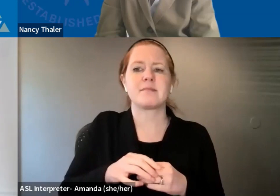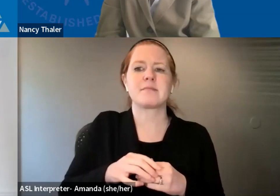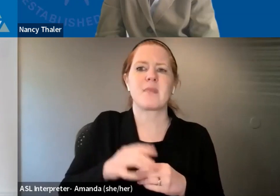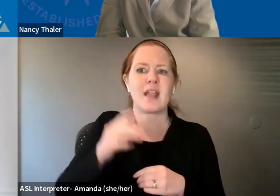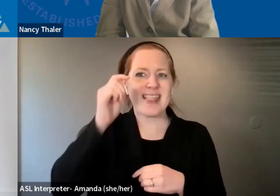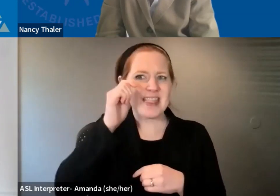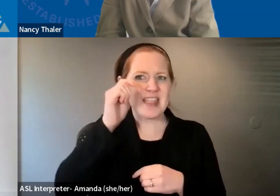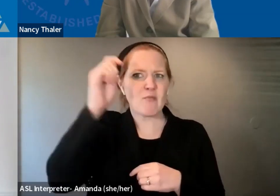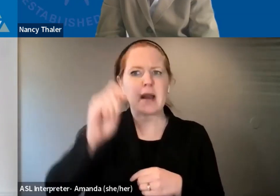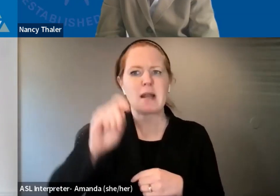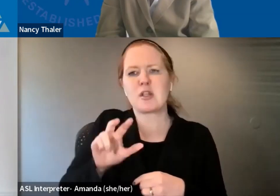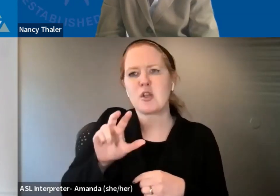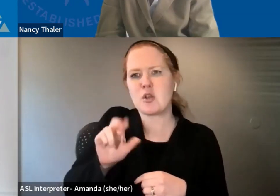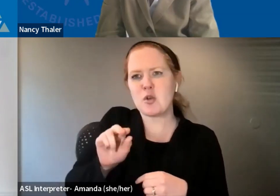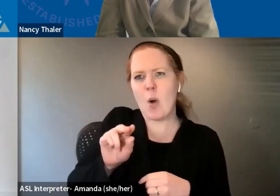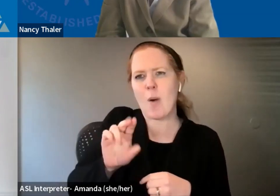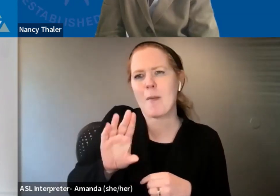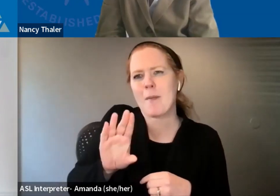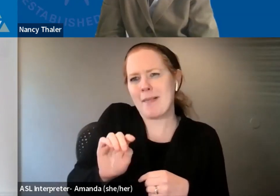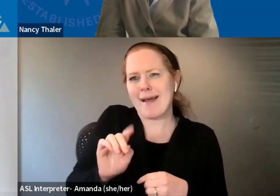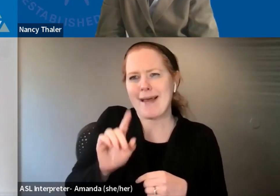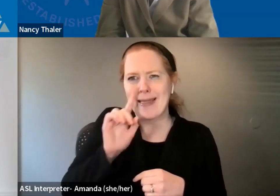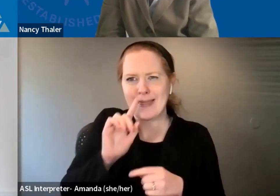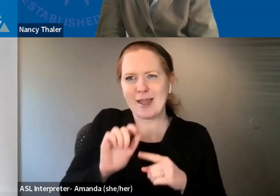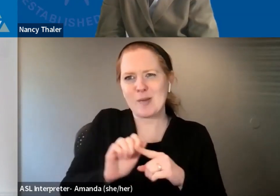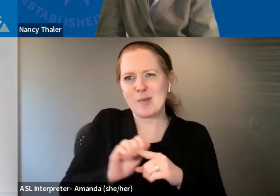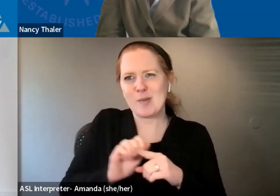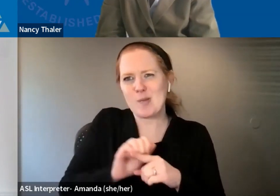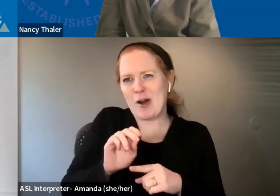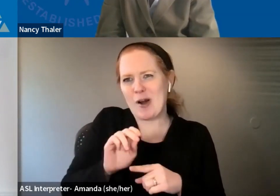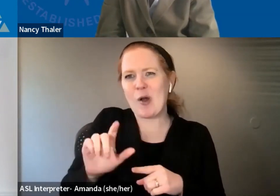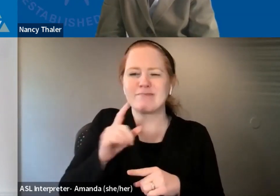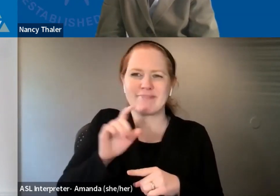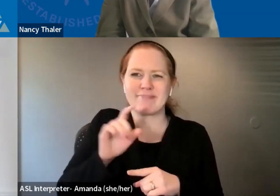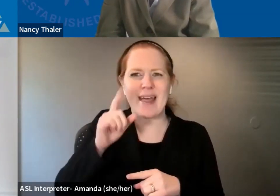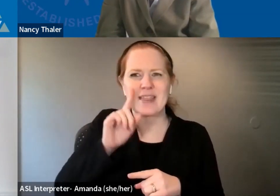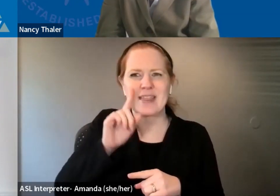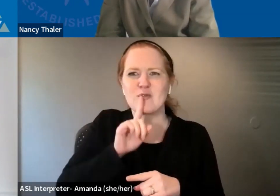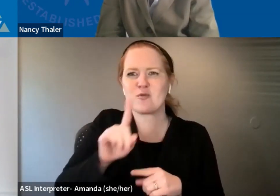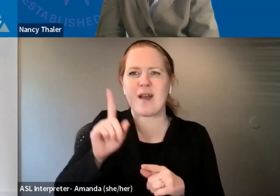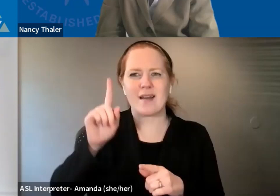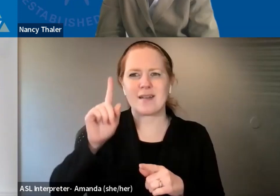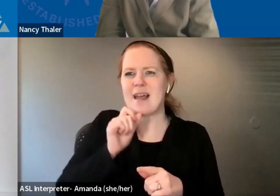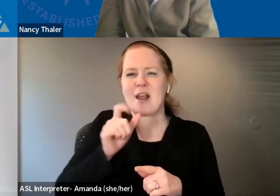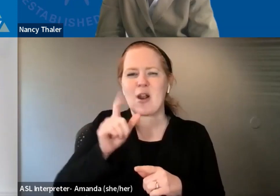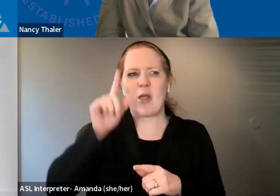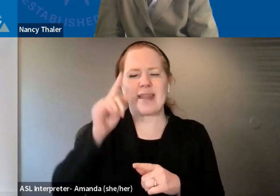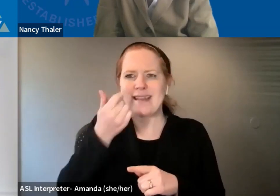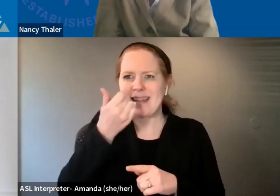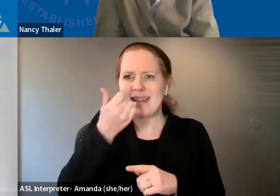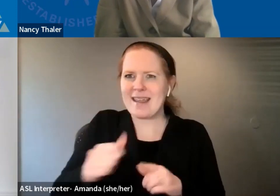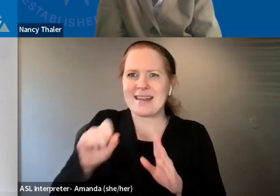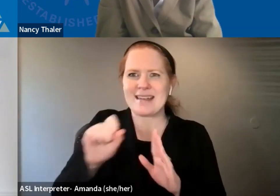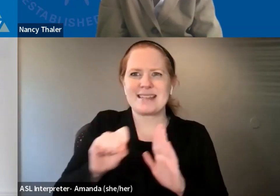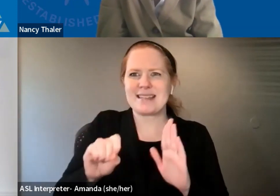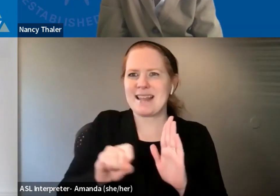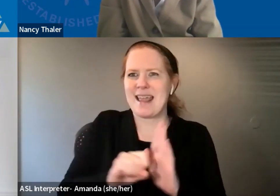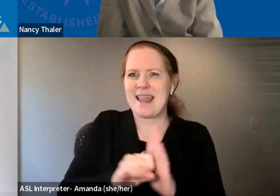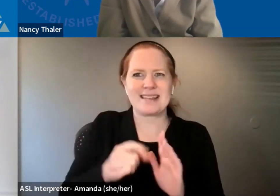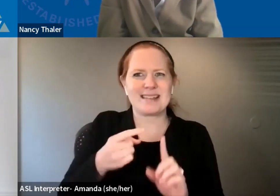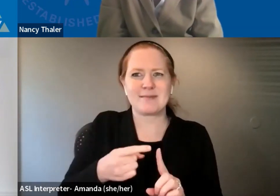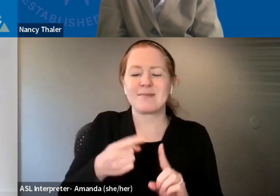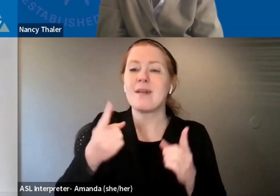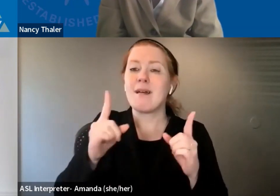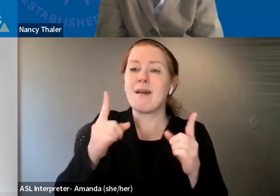Theoretically, no, but practically, I think that's true. I don't think there are any states that so when you think